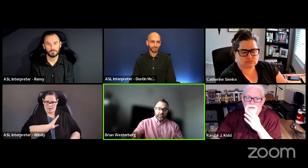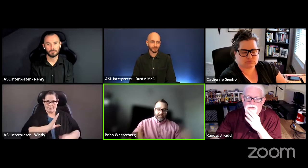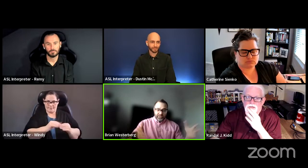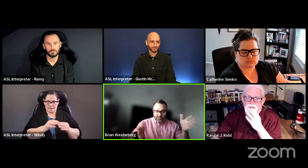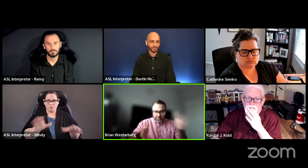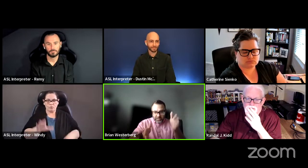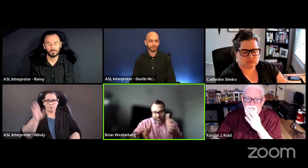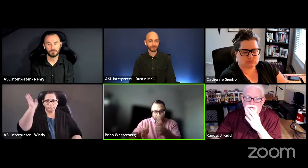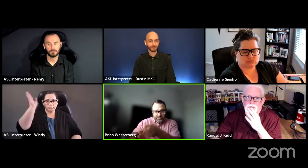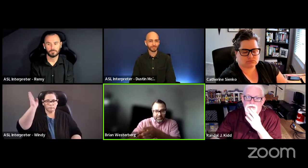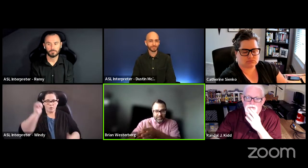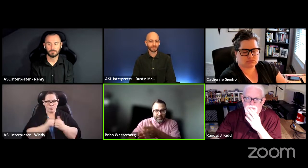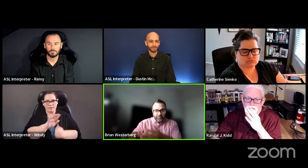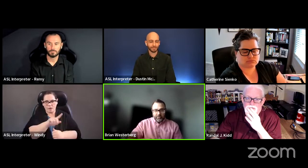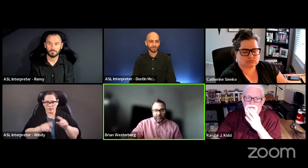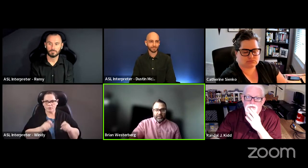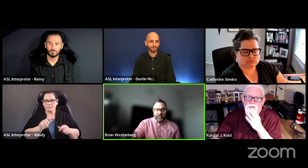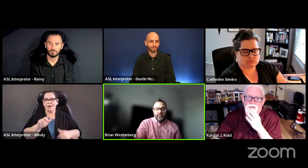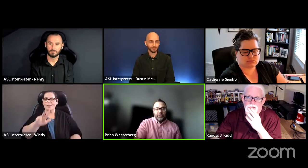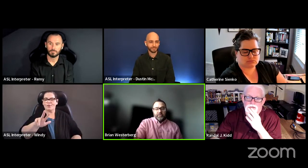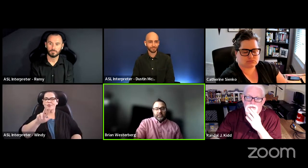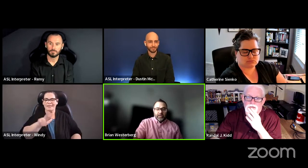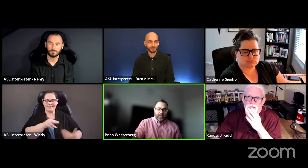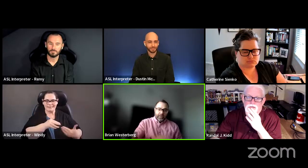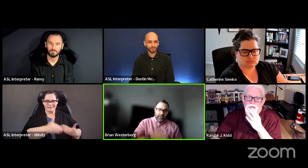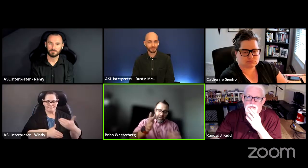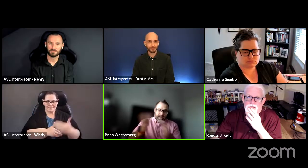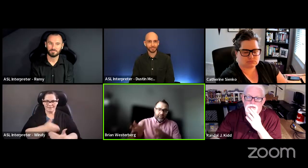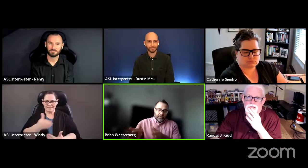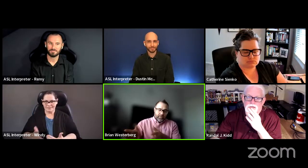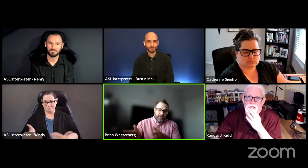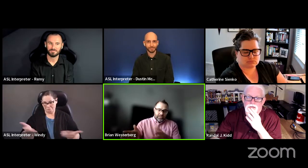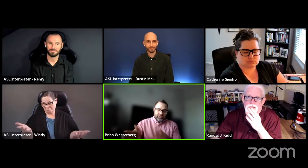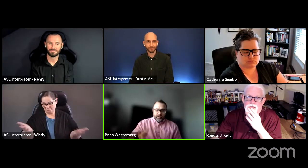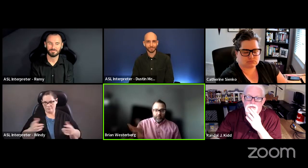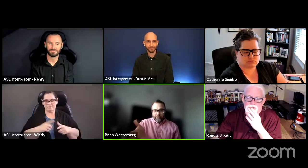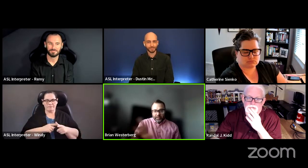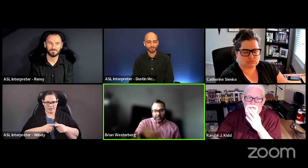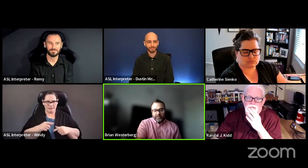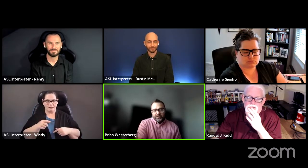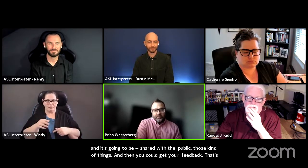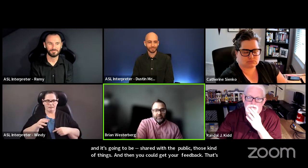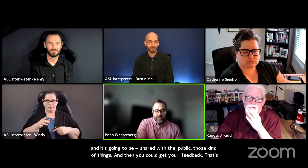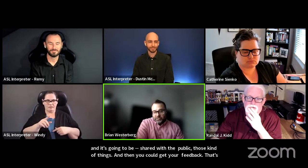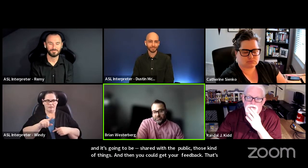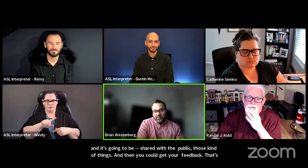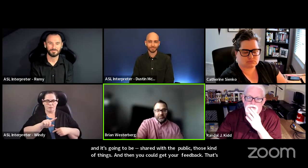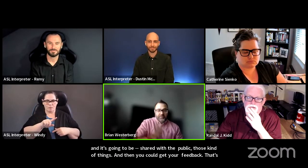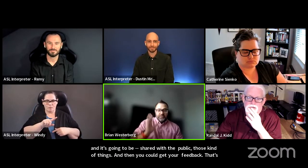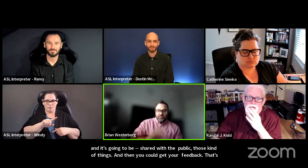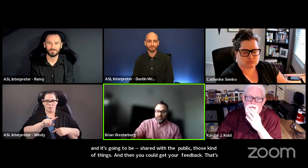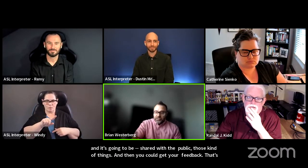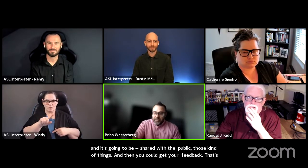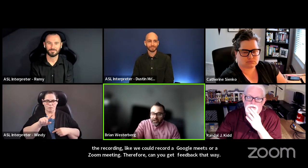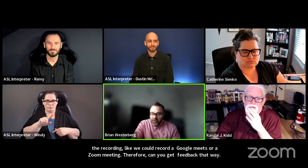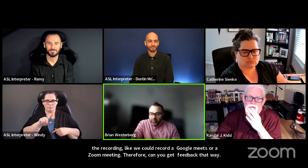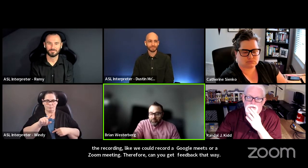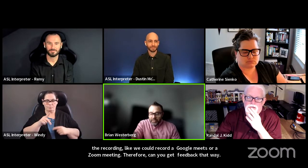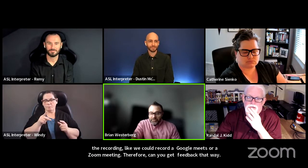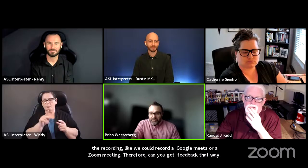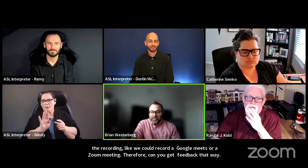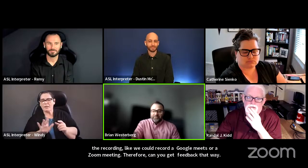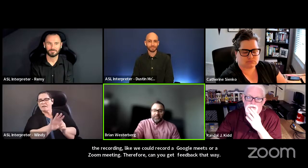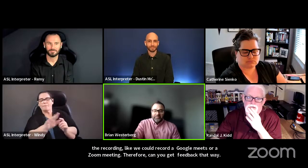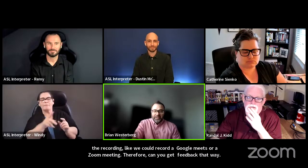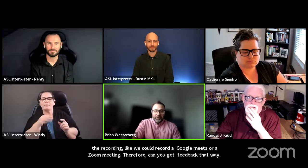have those questions. It's almost like a 3-stepper right there. And then have the questions for the public at the end too. That was just a suggestion. I know I'm